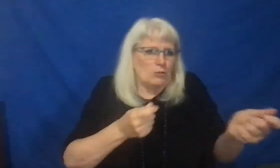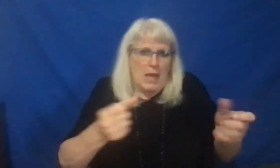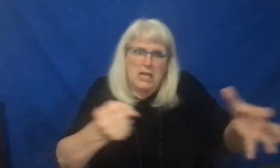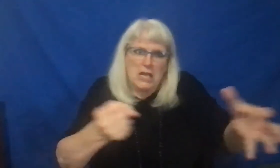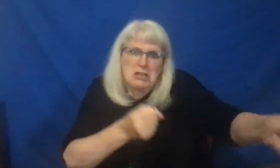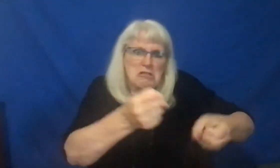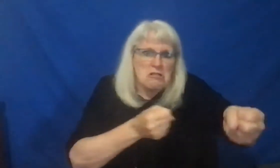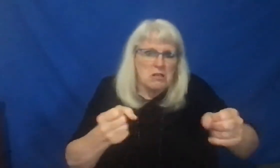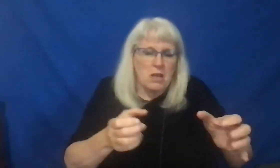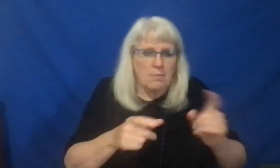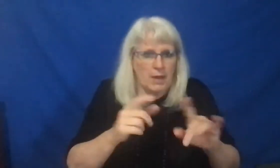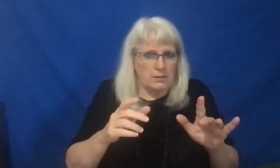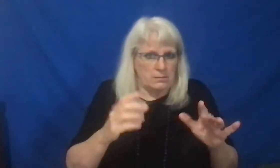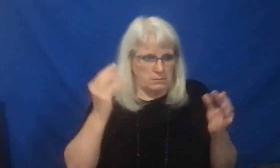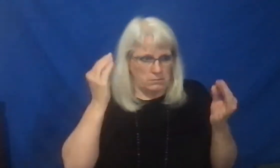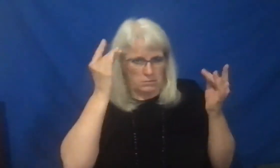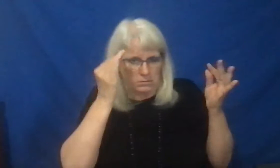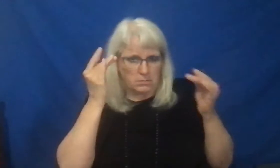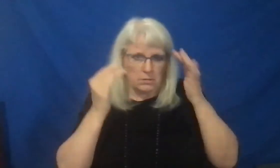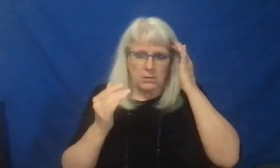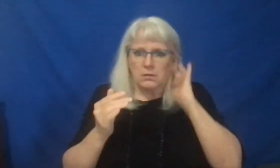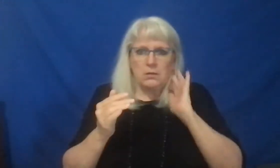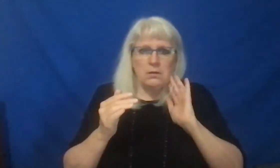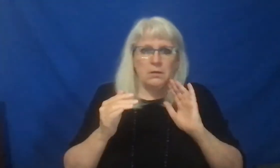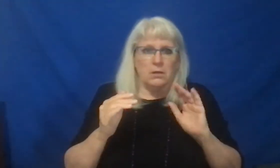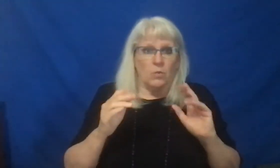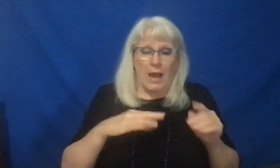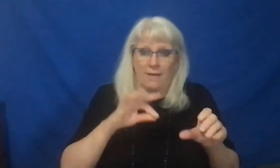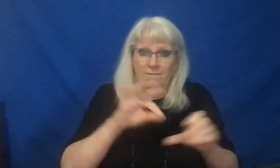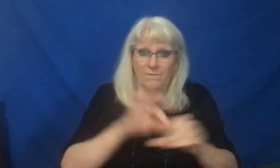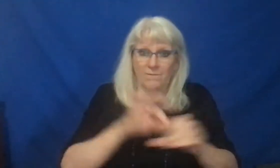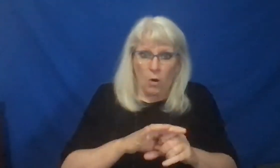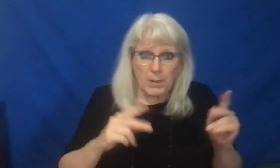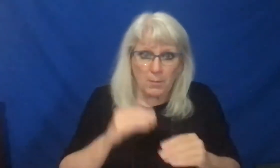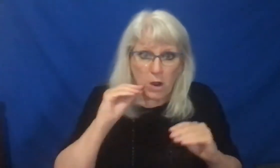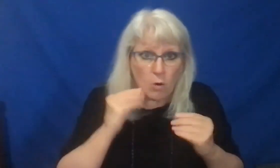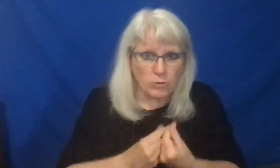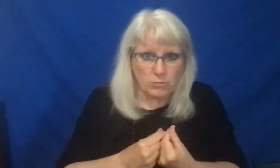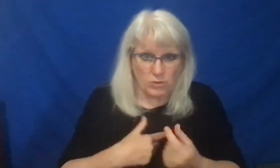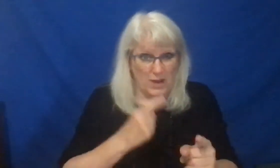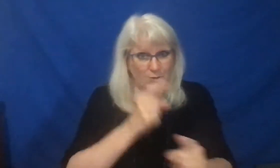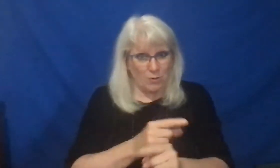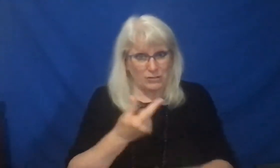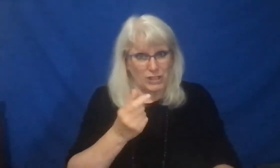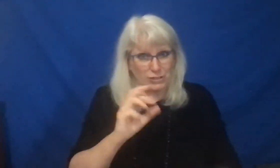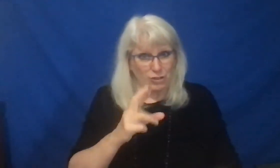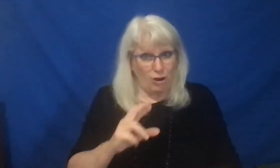into consideration the people I vote into my home group, right? Do we have the right GSR during Zoom? Do we have the